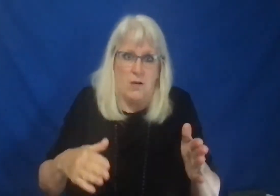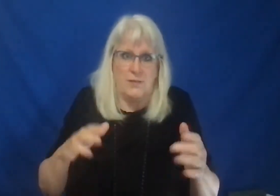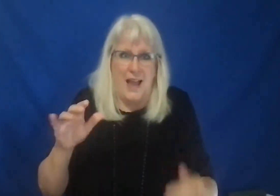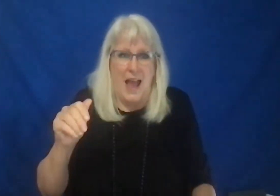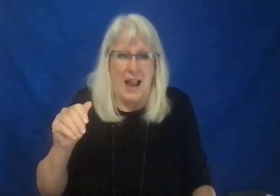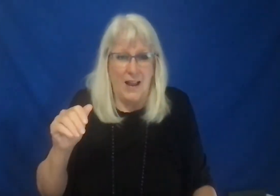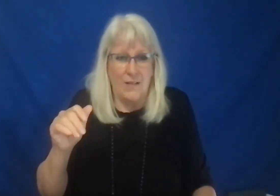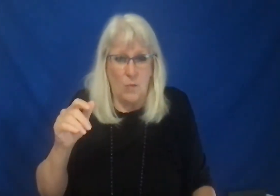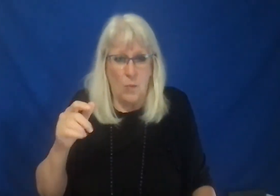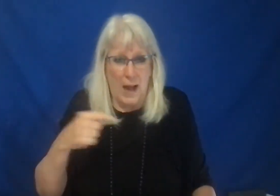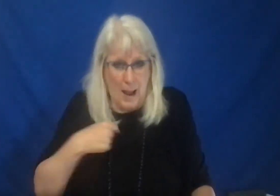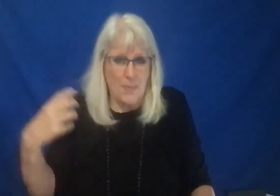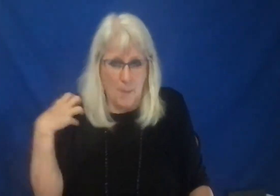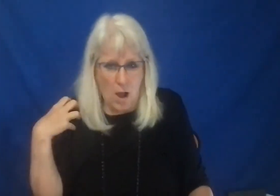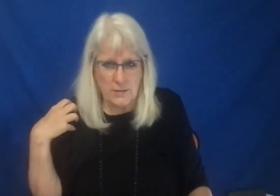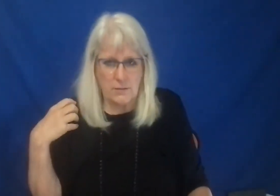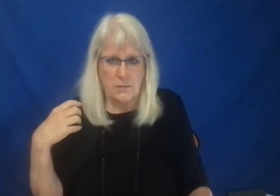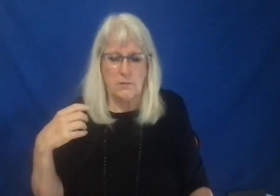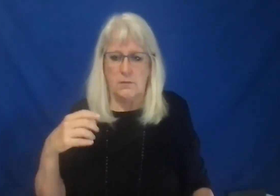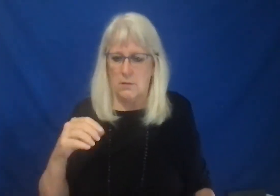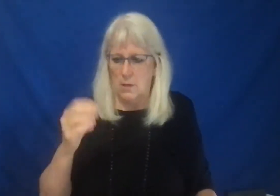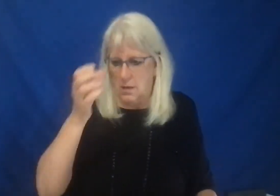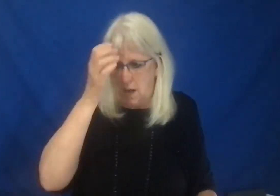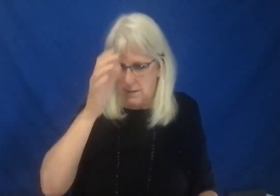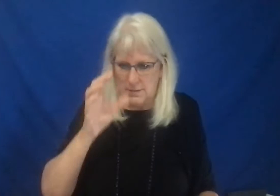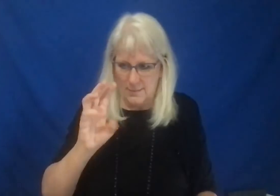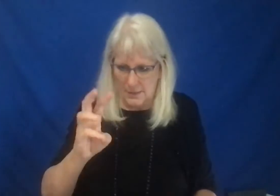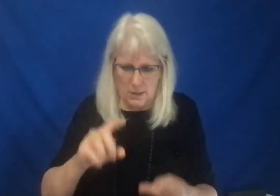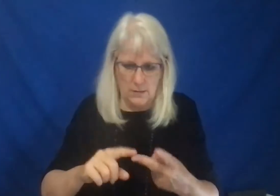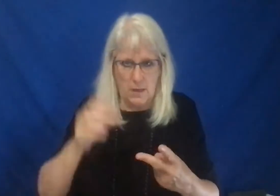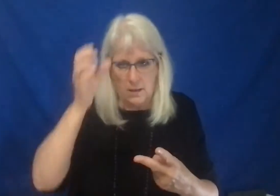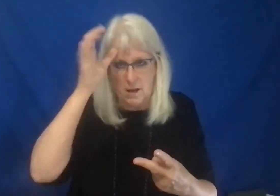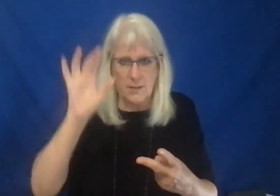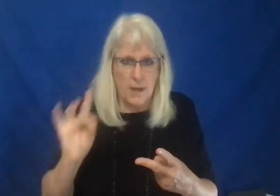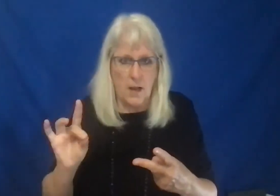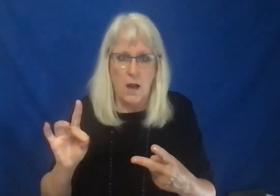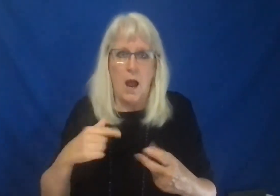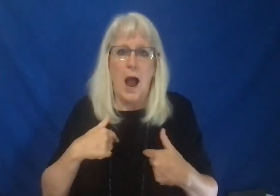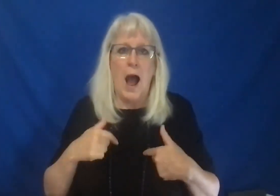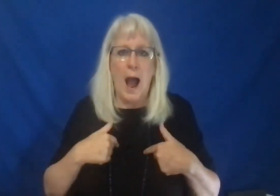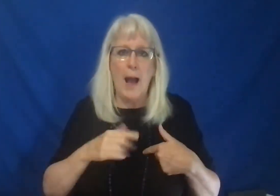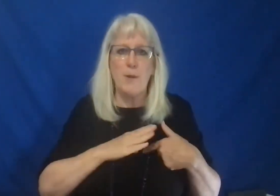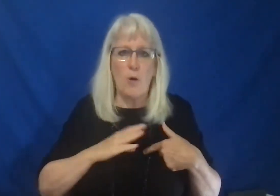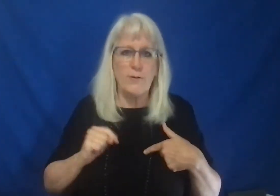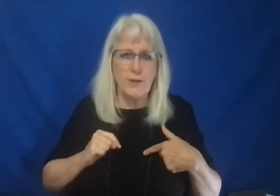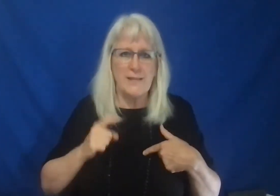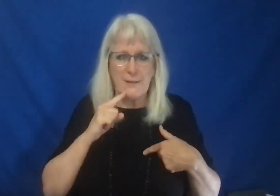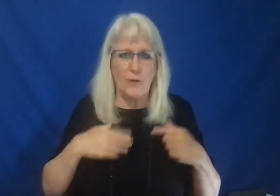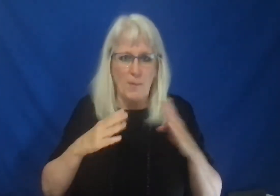at concept 6 and looking at concept 8 taught me that I was the board of trustees when it came to my home, and